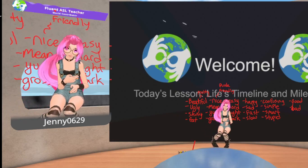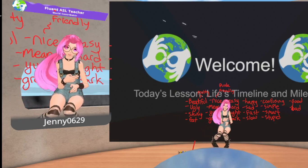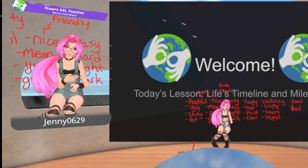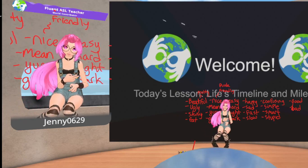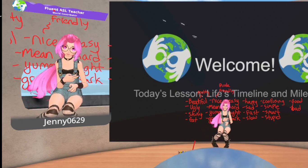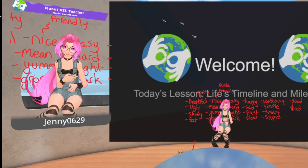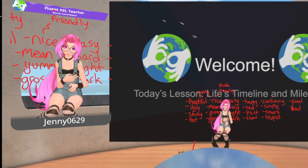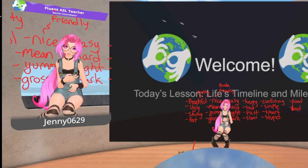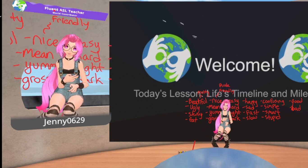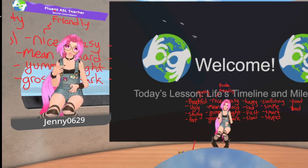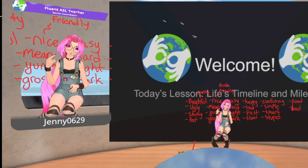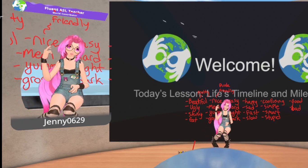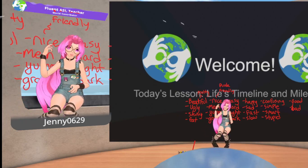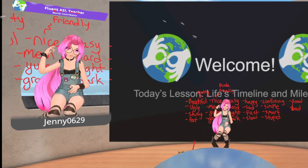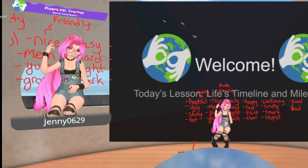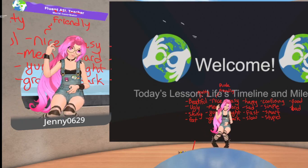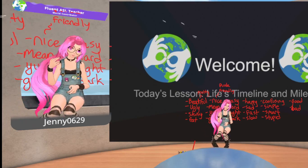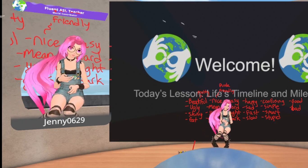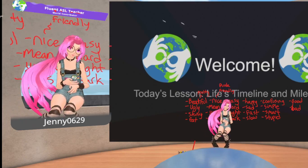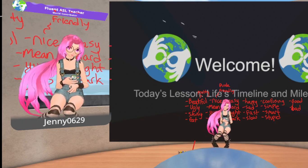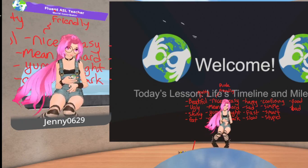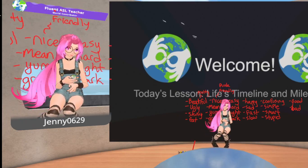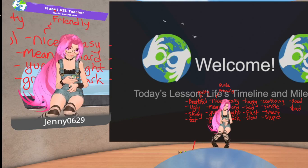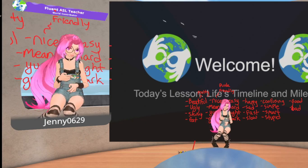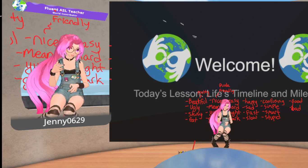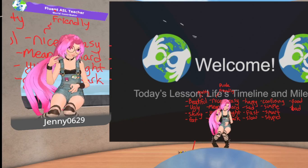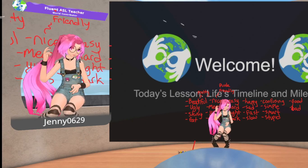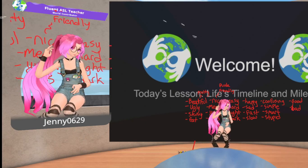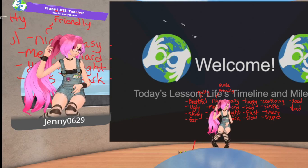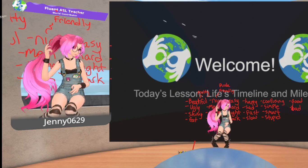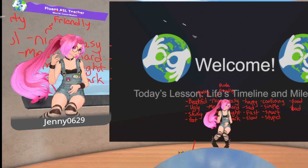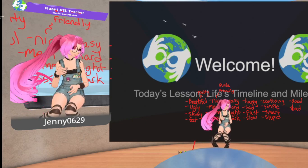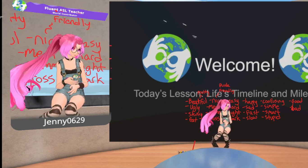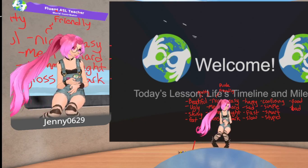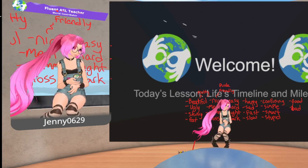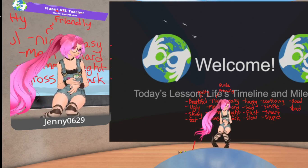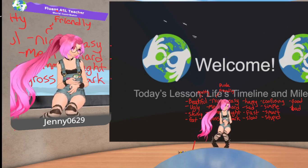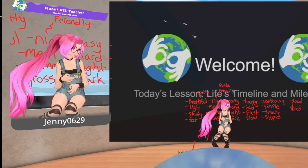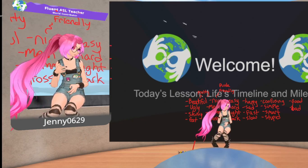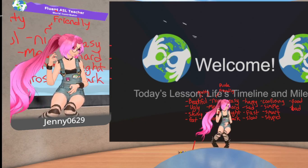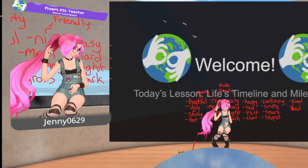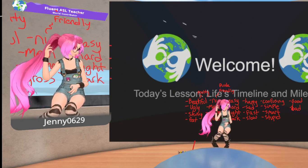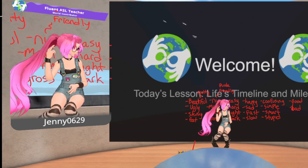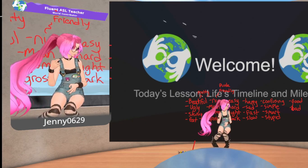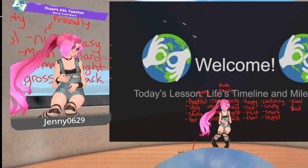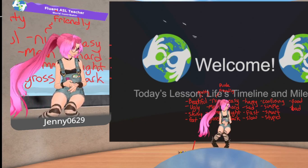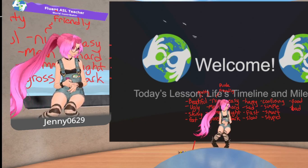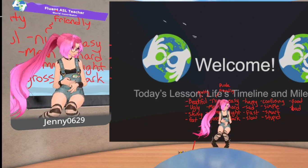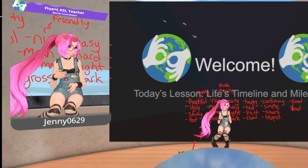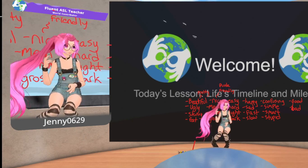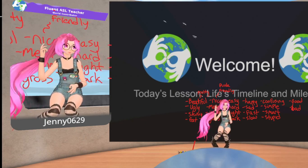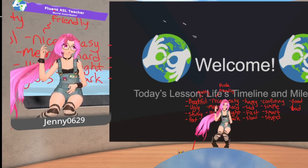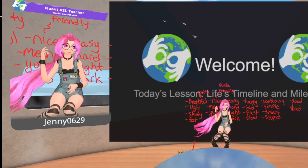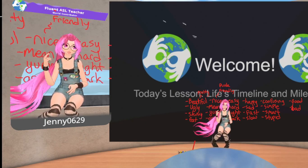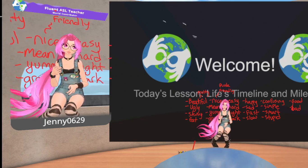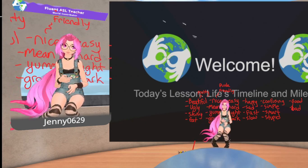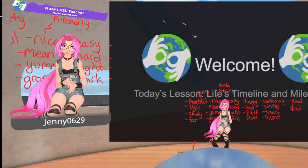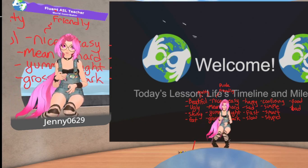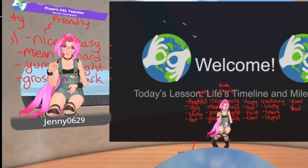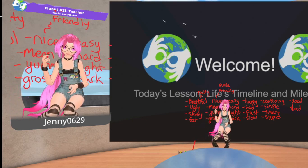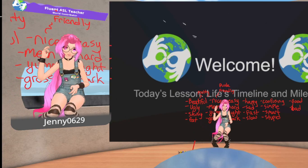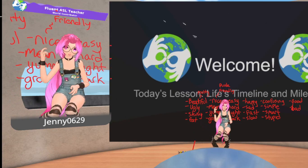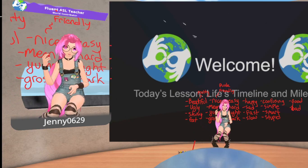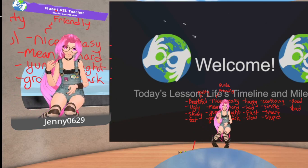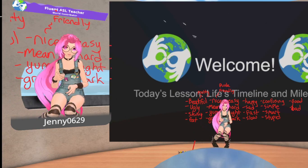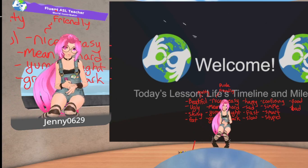down to meet our other hand. Hard. Yes. Difficult.